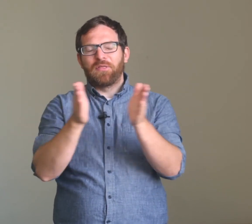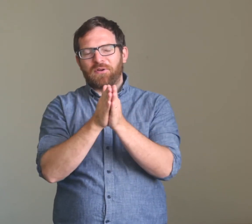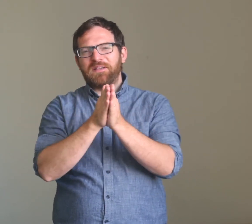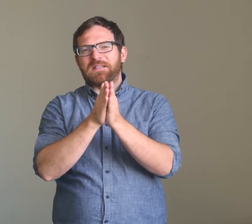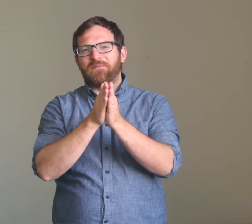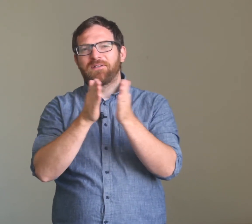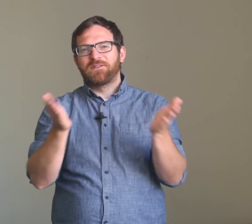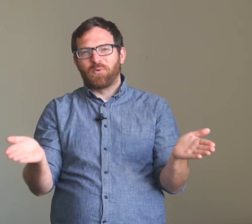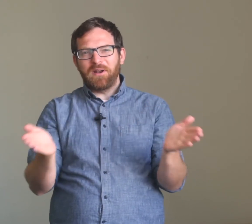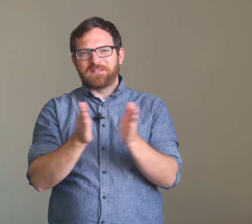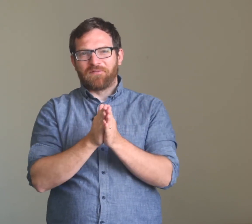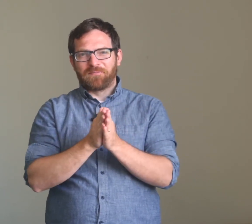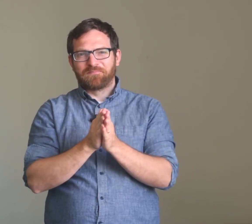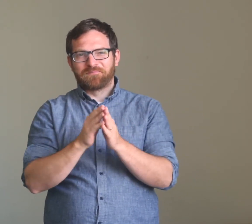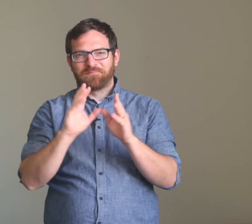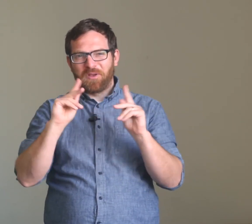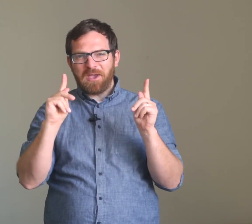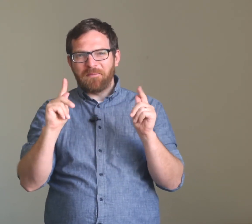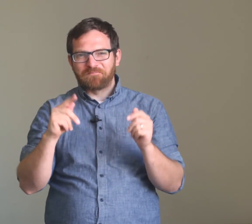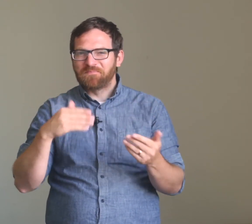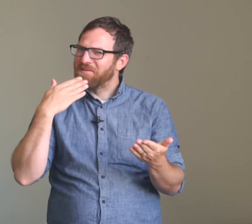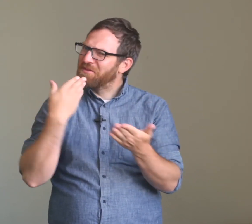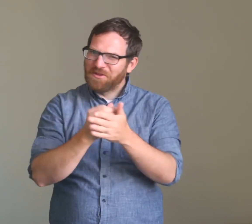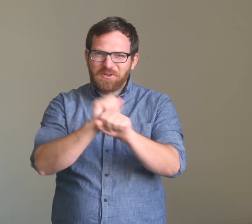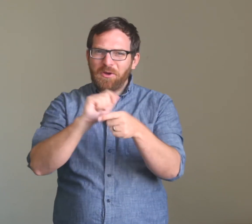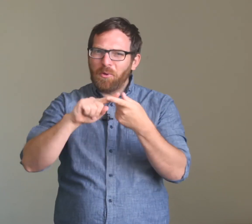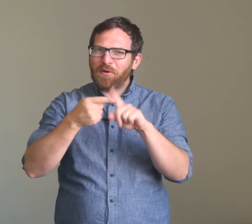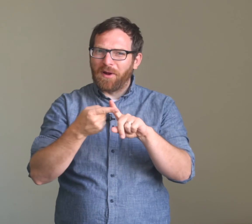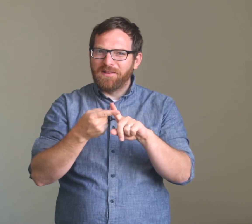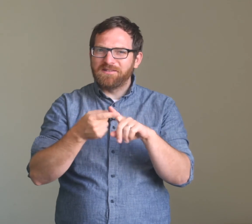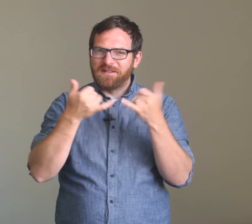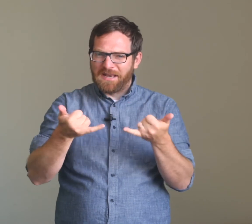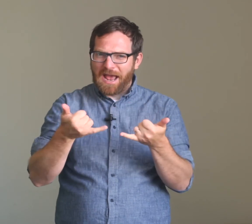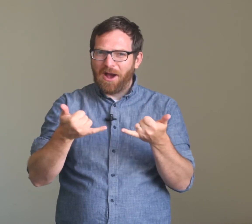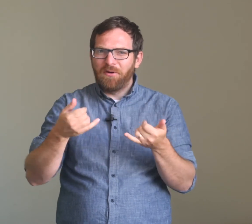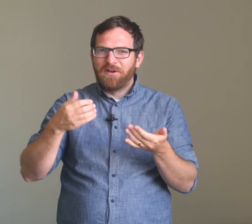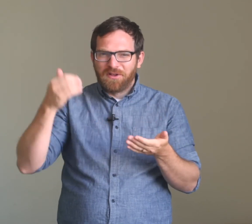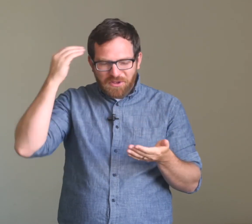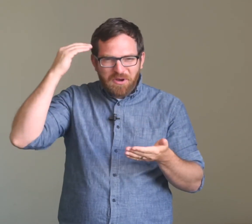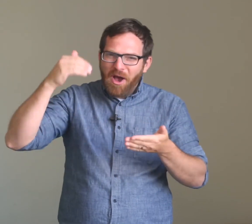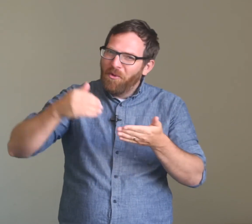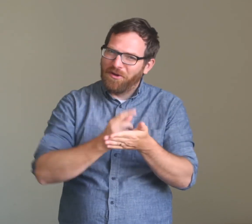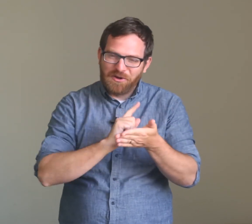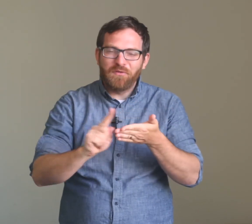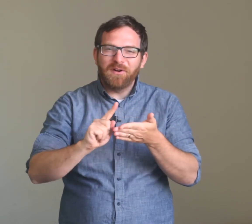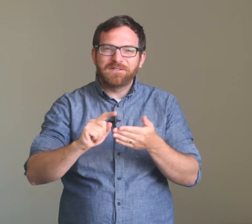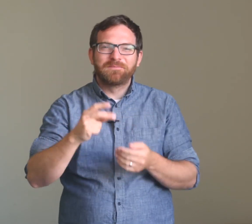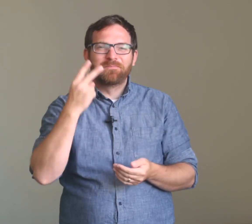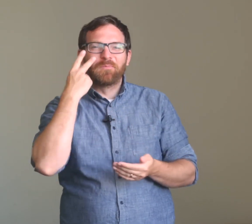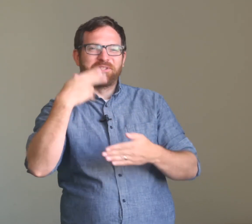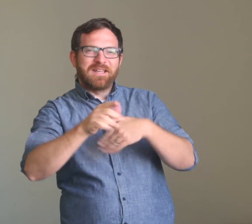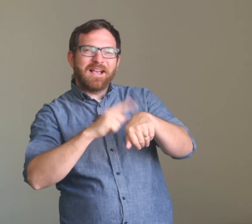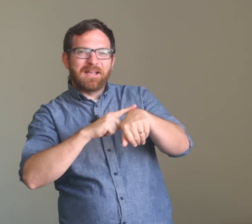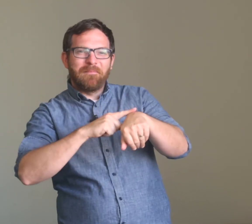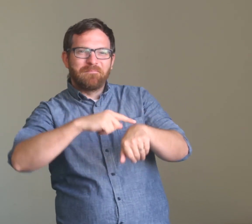37 27. Okay good work friends. Now you know a new verse. We'll see you next time.